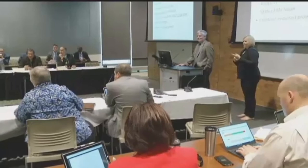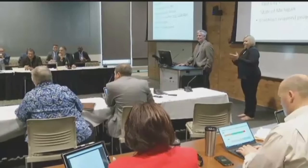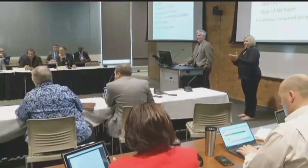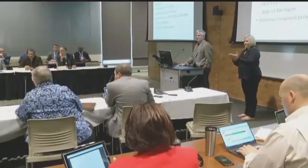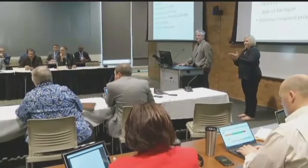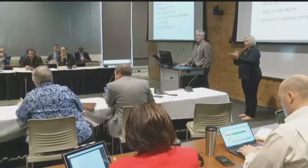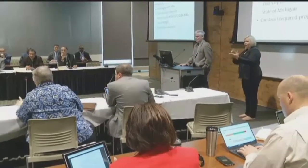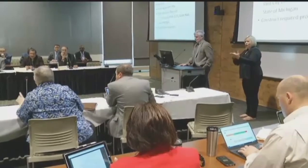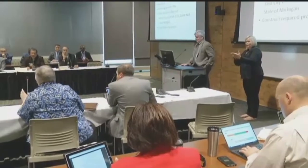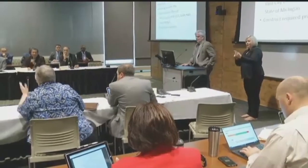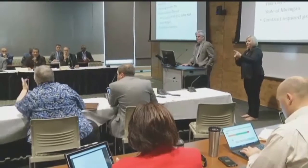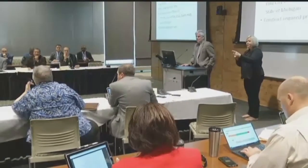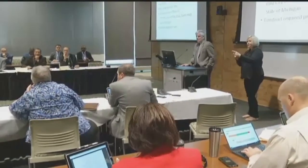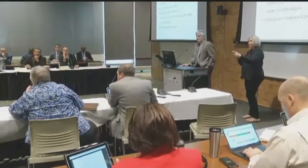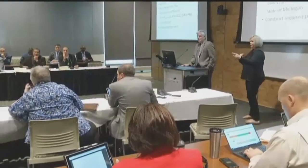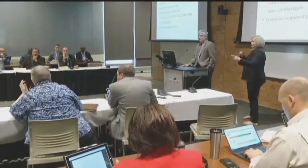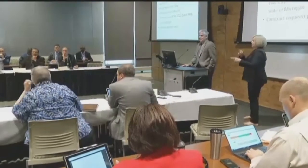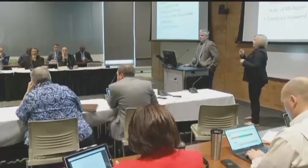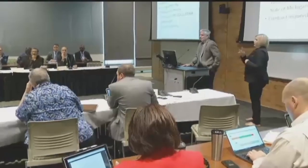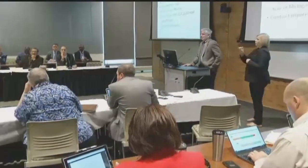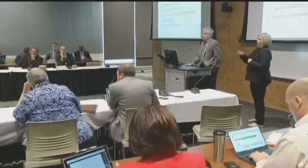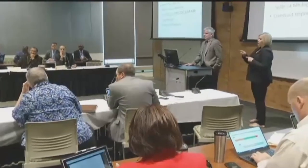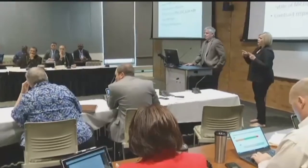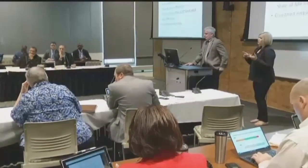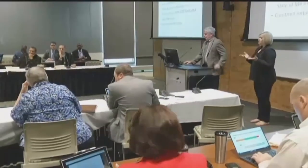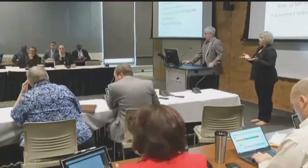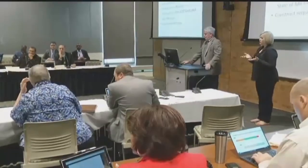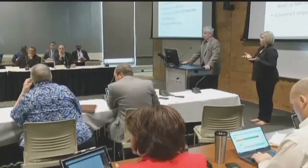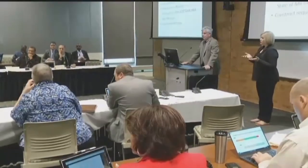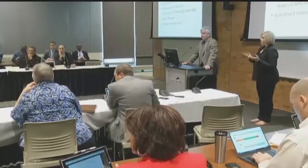Yes, Laura? I've got a couple of questions.